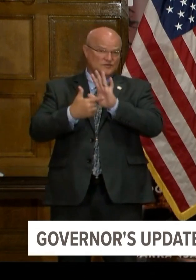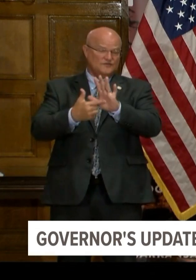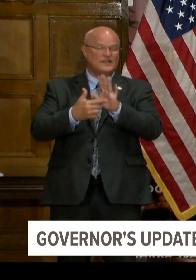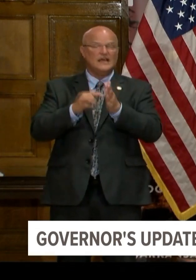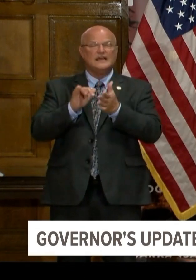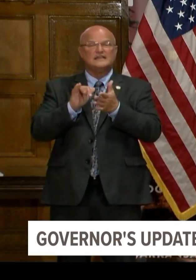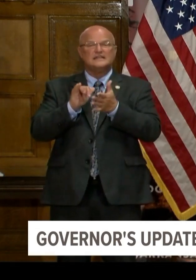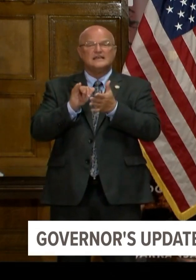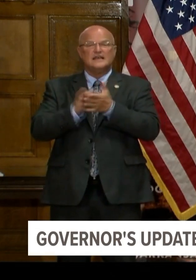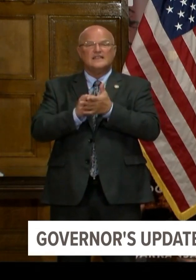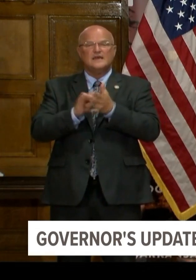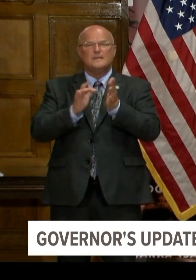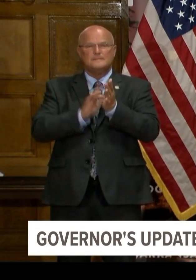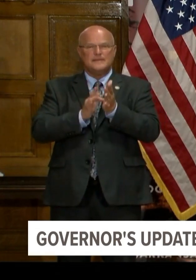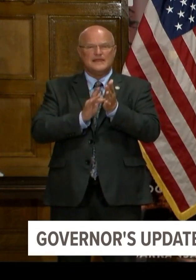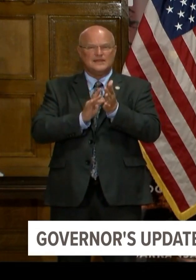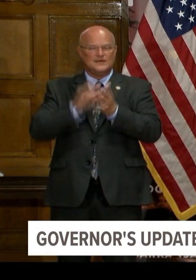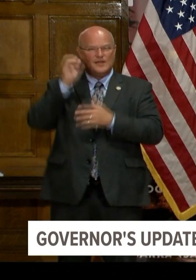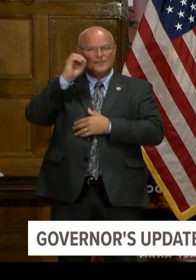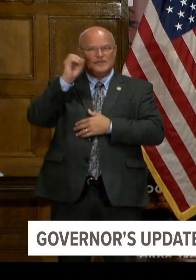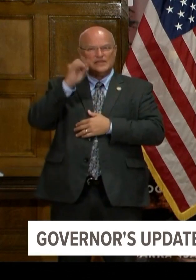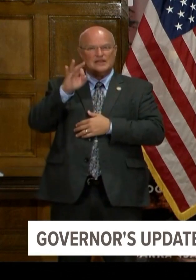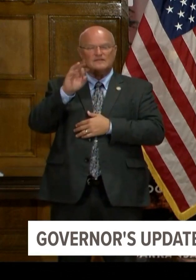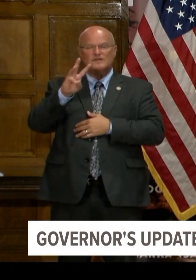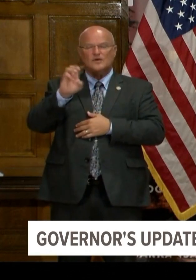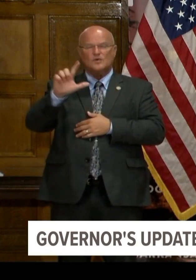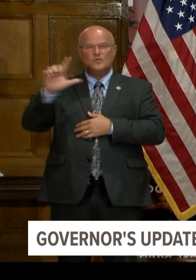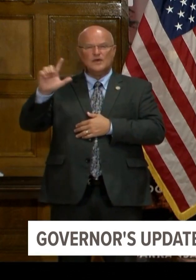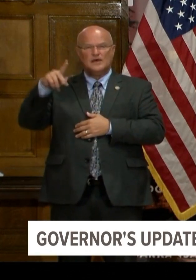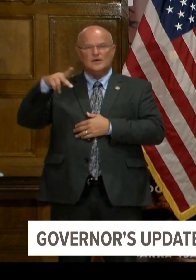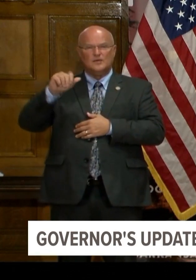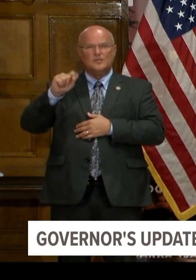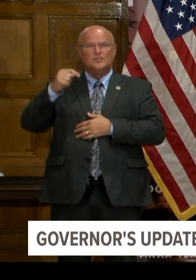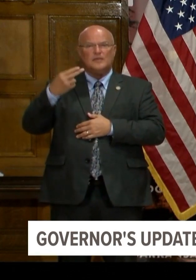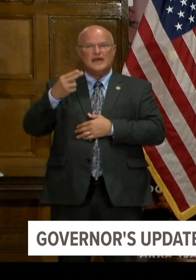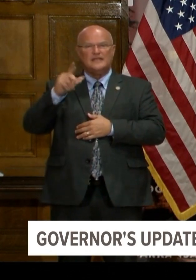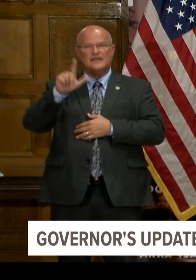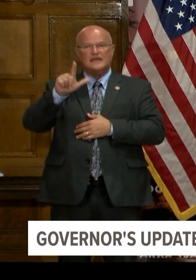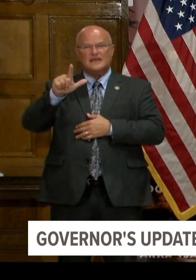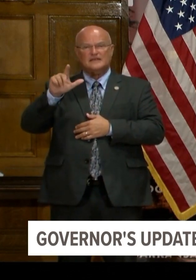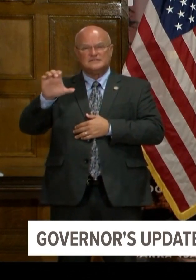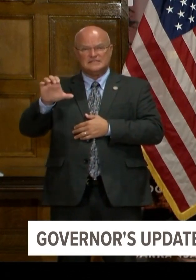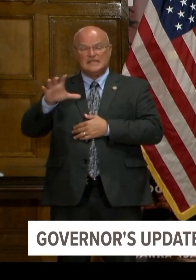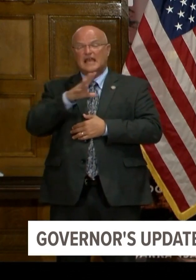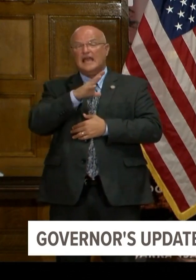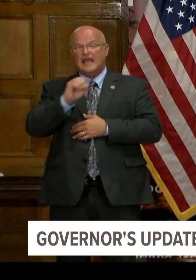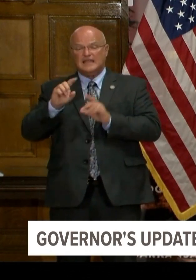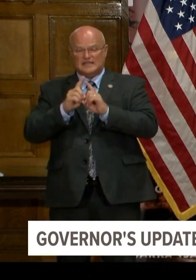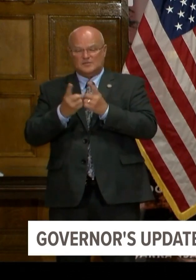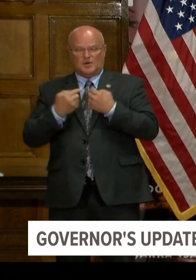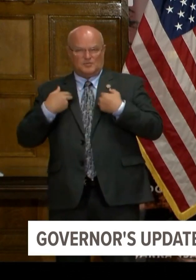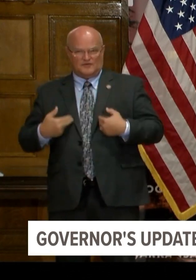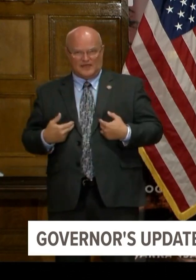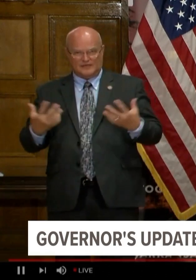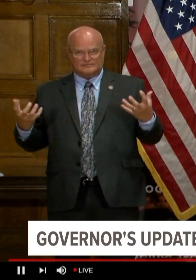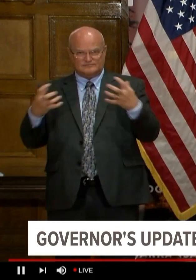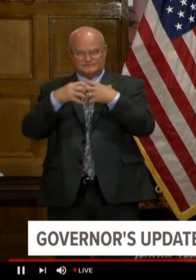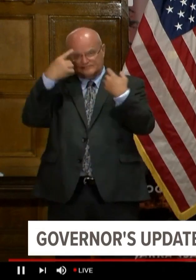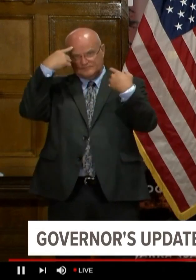the medical opinions of WellPath LLC and the Department of Health.